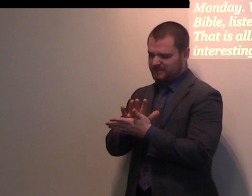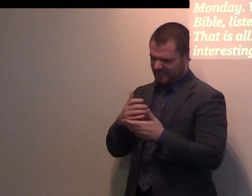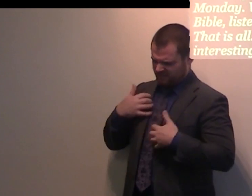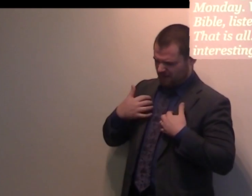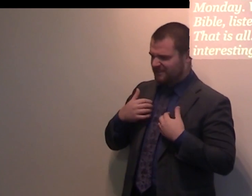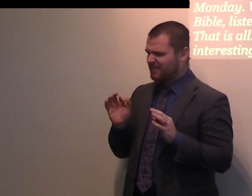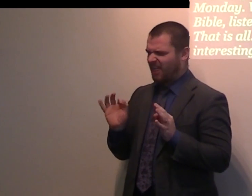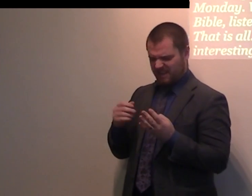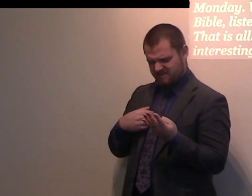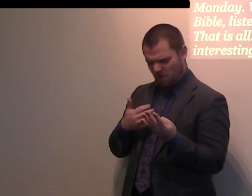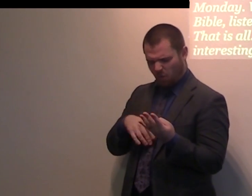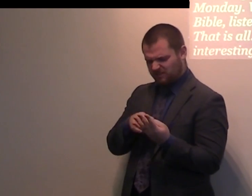for me. I will not go.